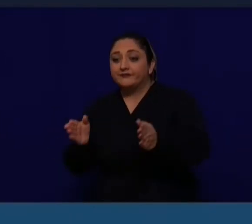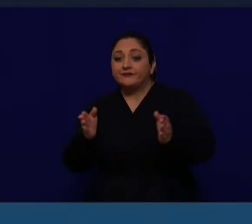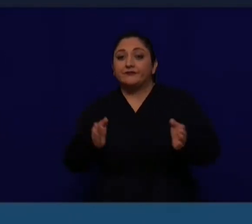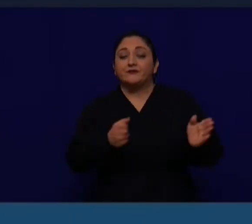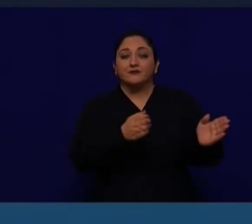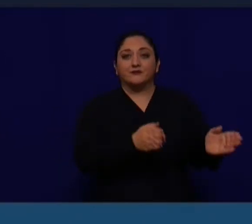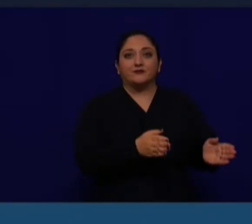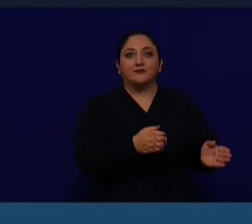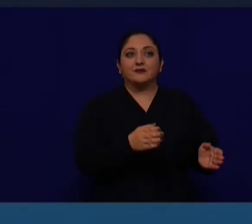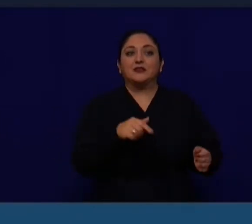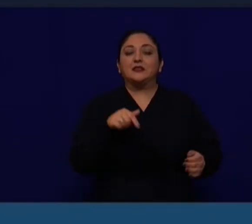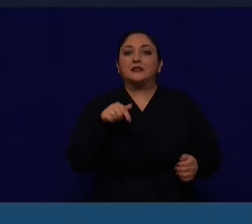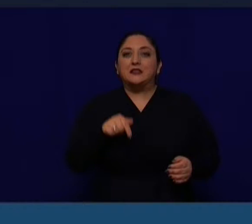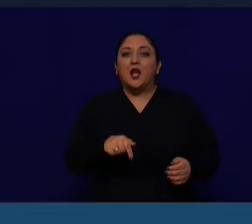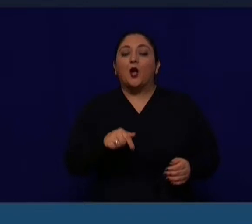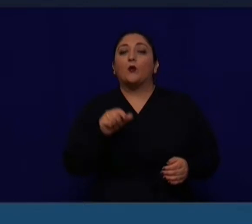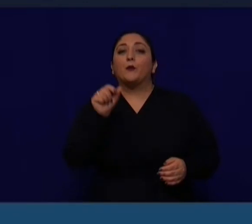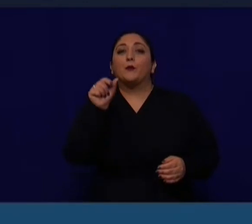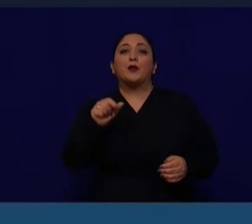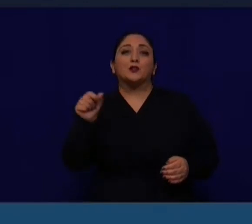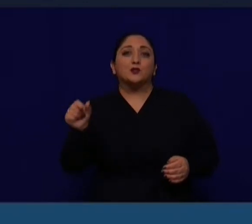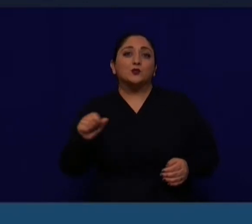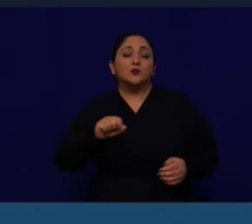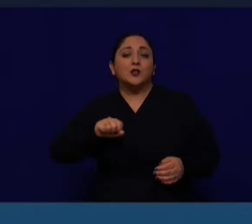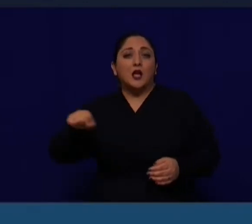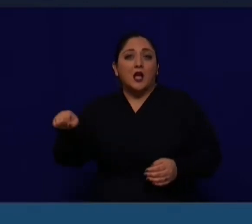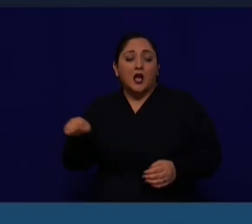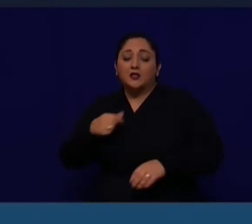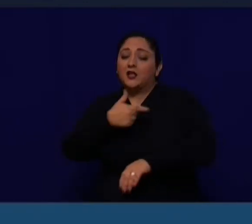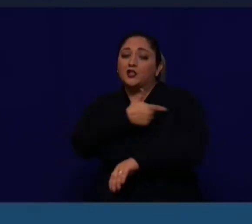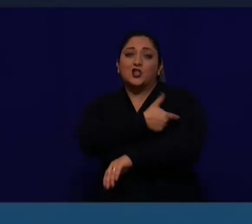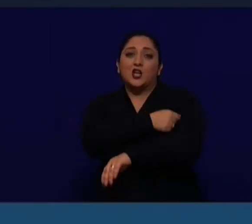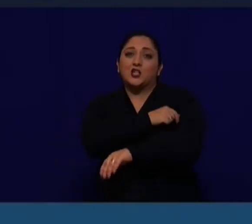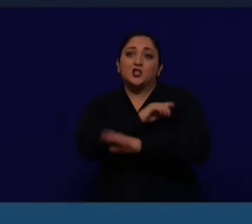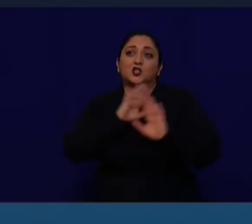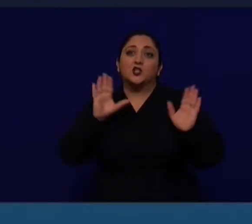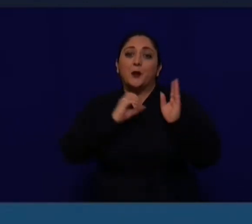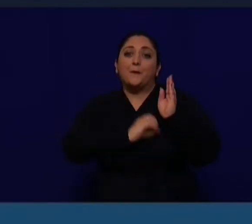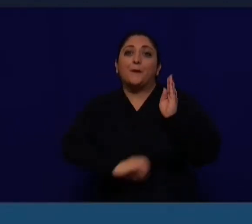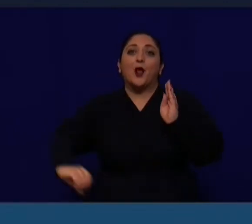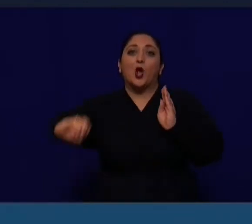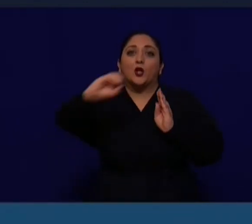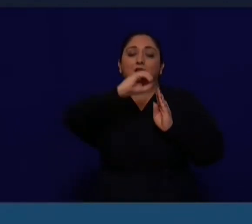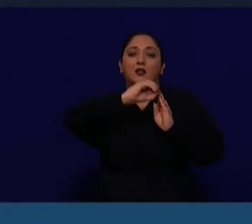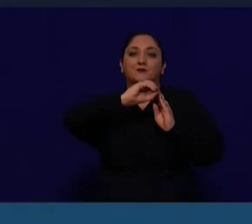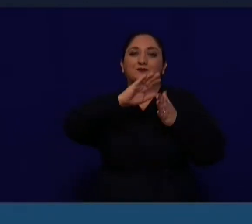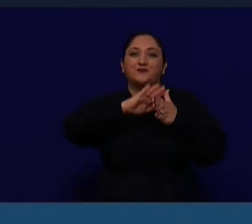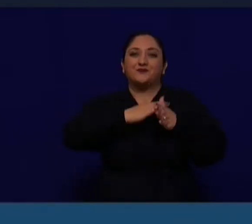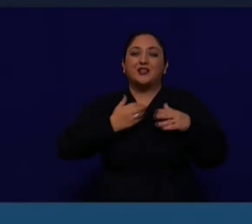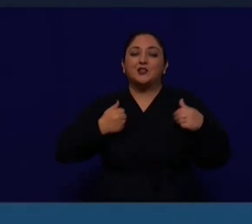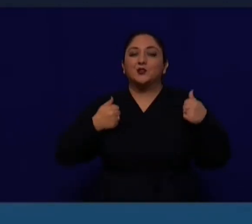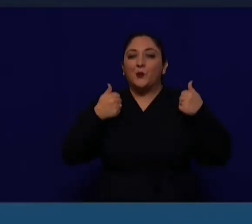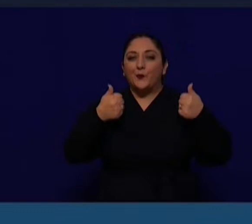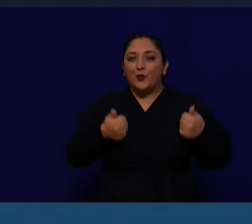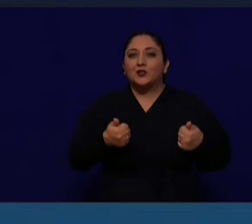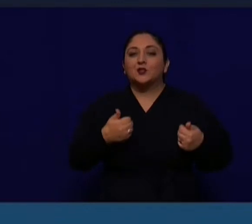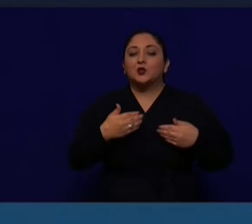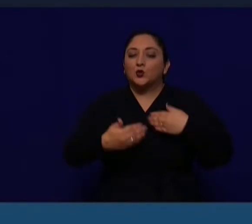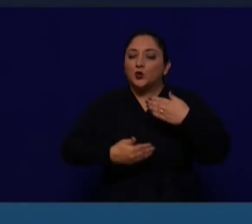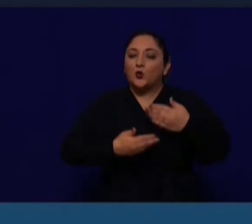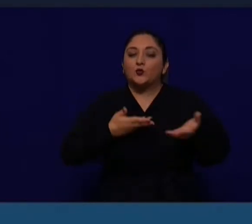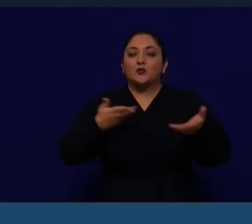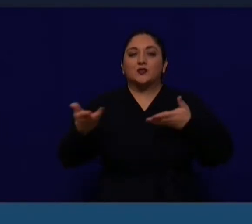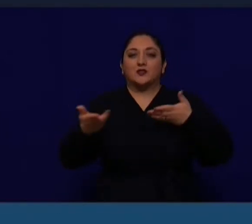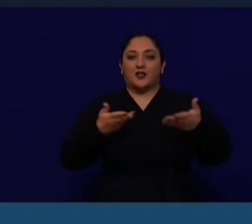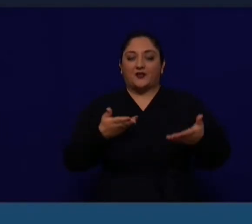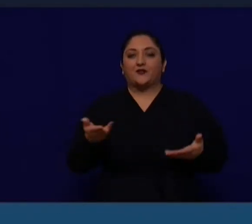Jiġifieri dawn huma persuni li aħna laqqamna bi priorità għaliex huwa importanti li huma jkompli joffru dak is-servizz